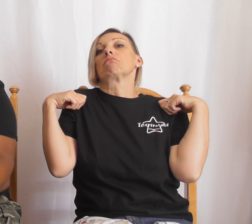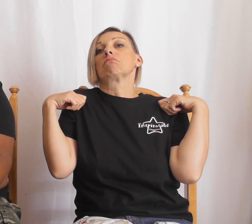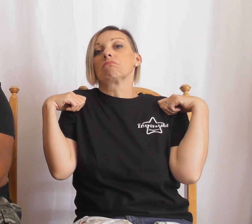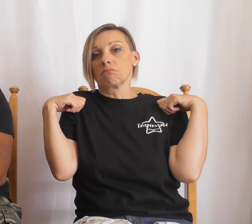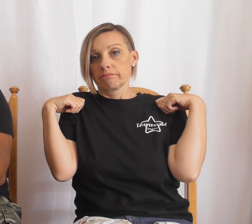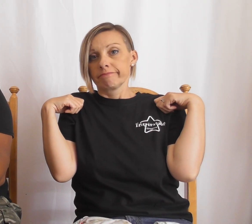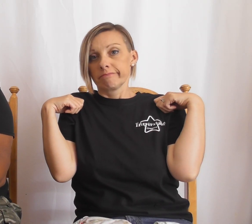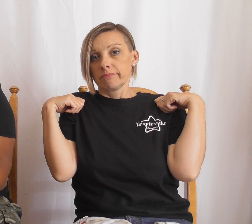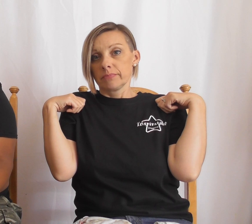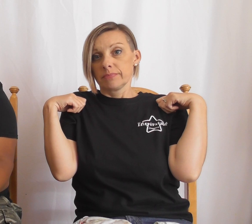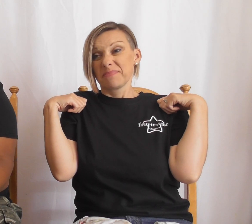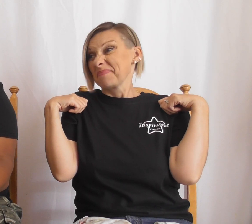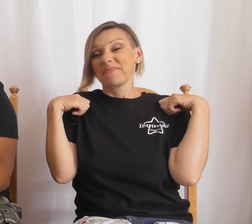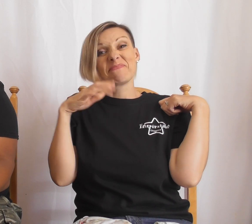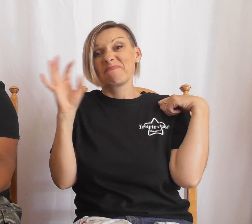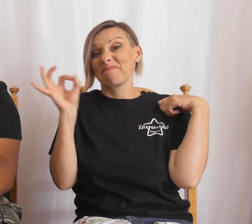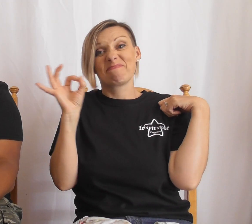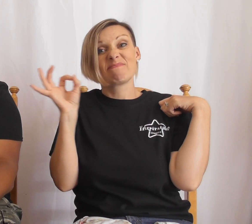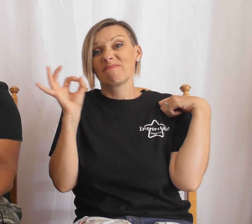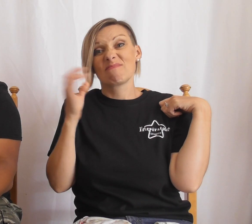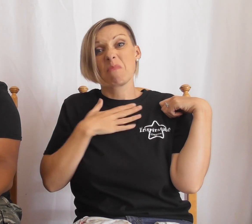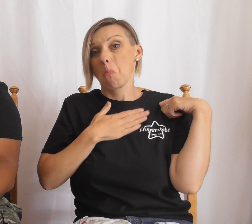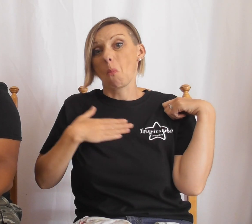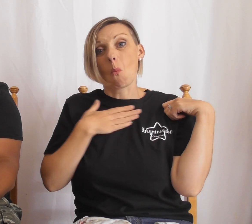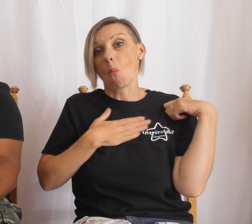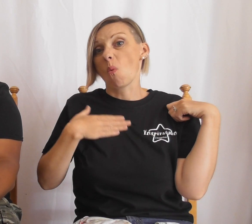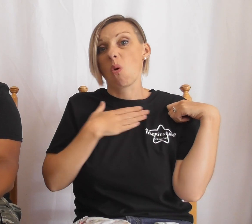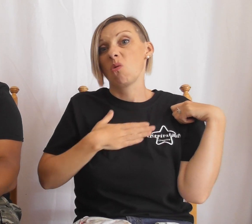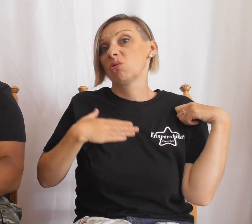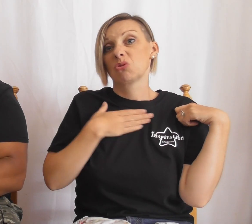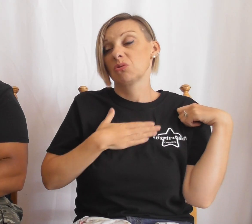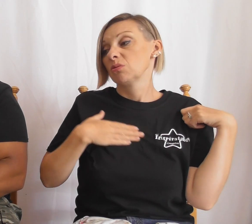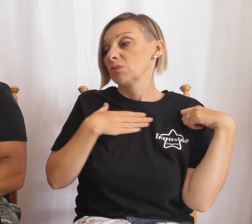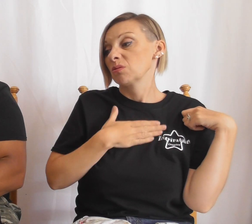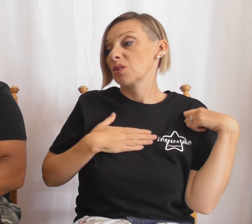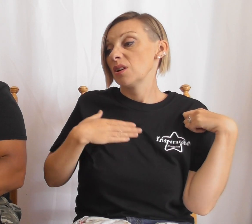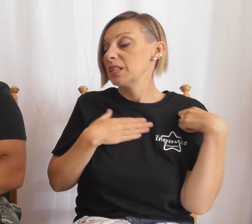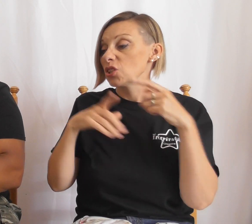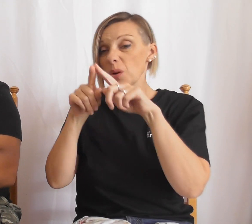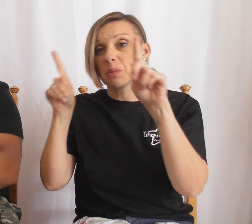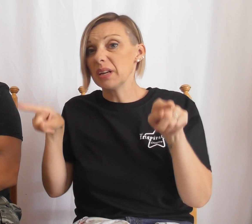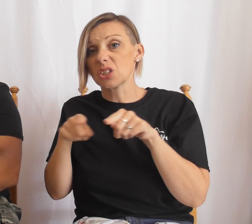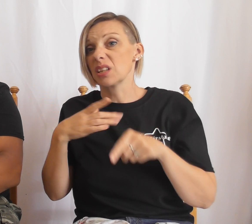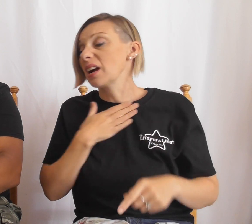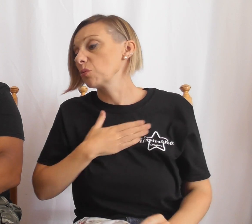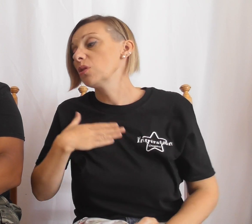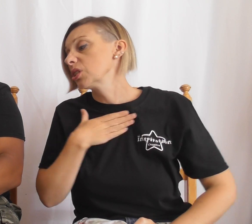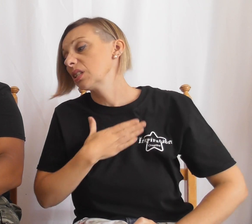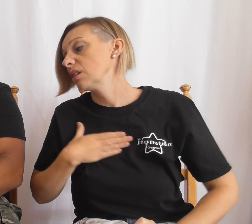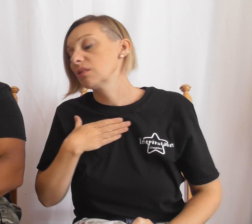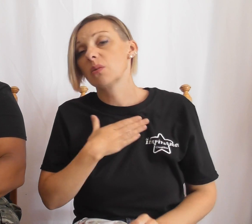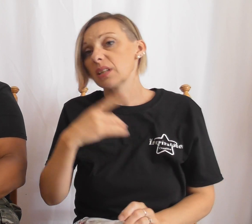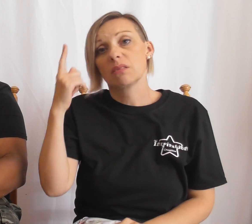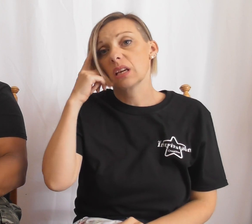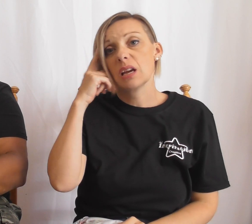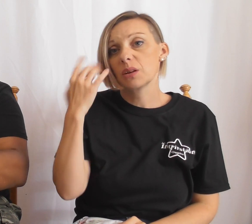And I don't think he actually had a wash. He's so sad he just went to bed. No, it didn't show in the pictures that he had a wash, did